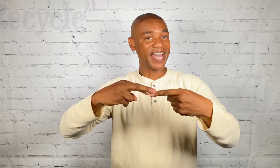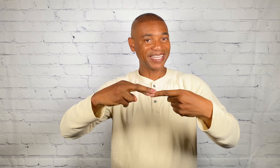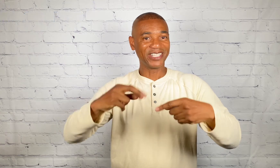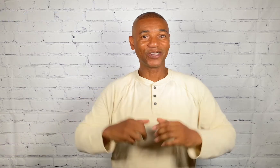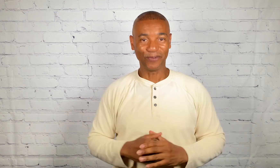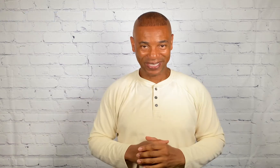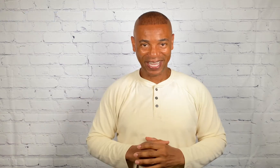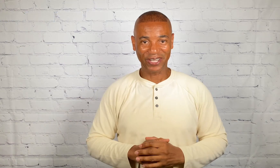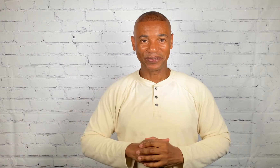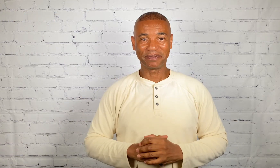That is recycle.